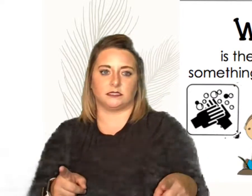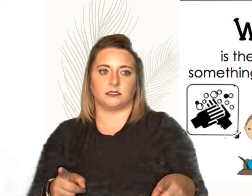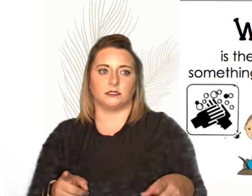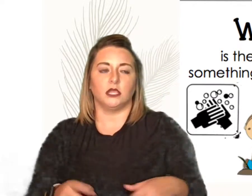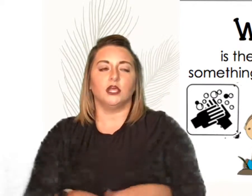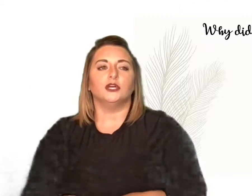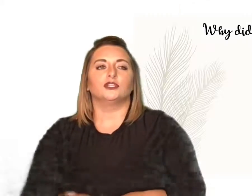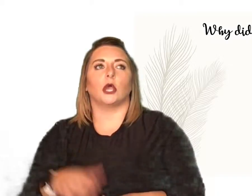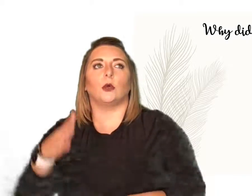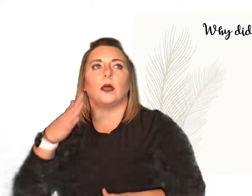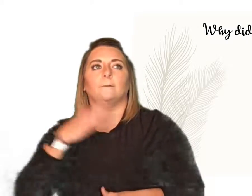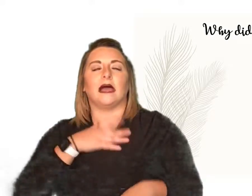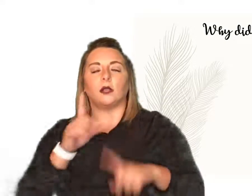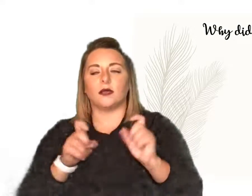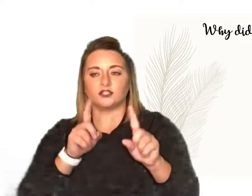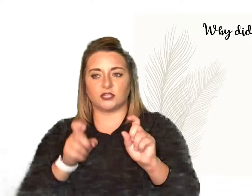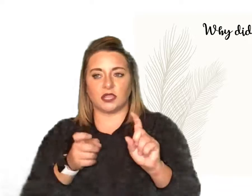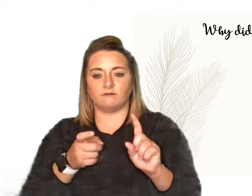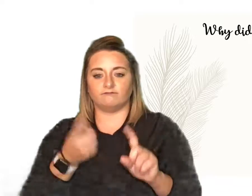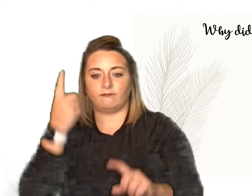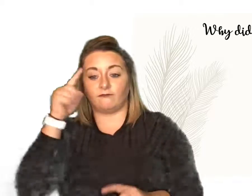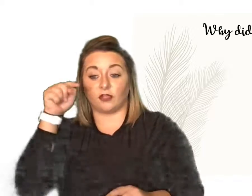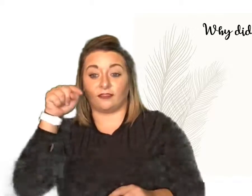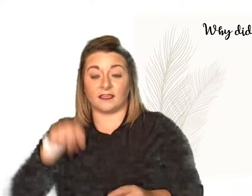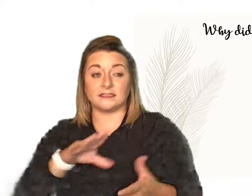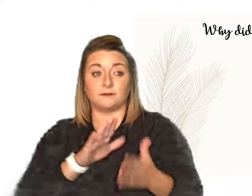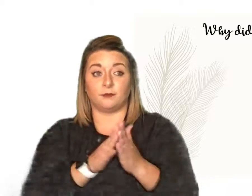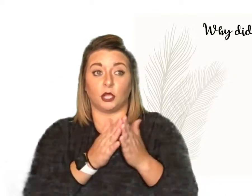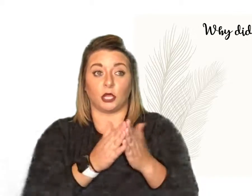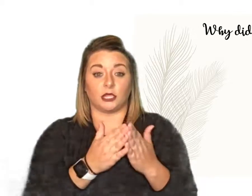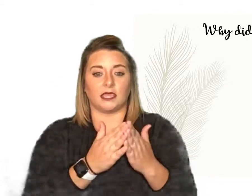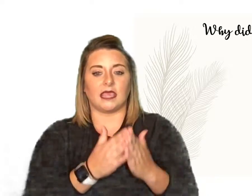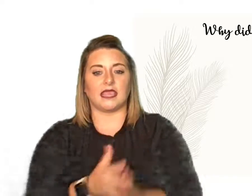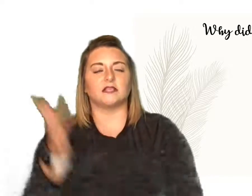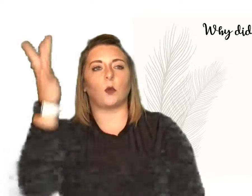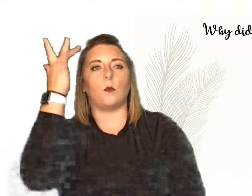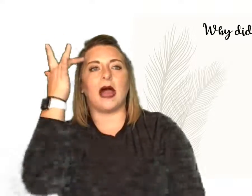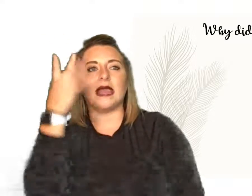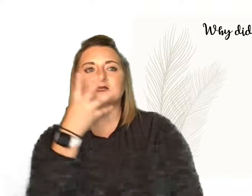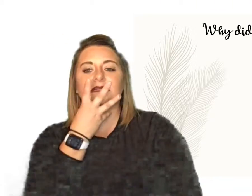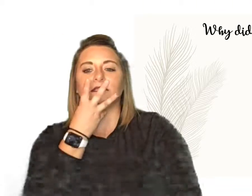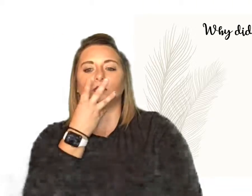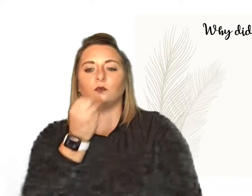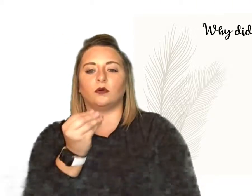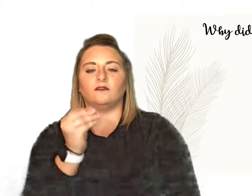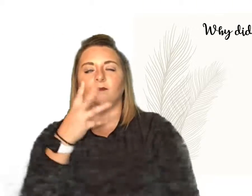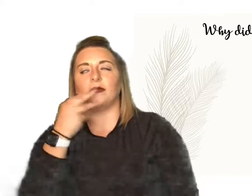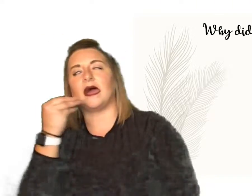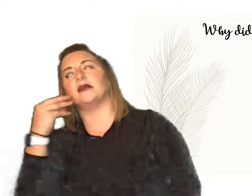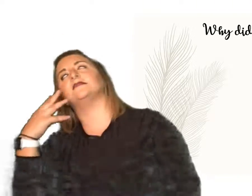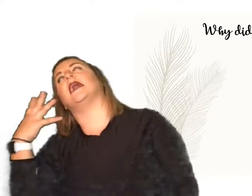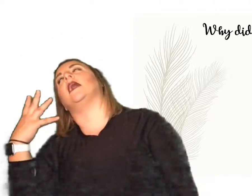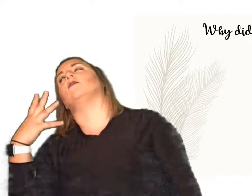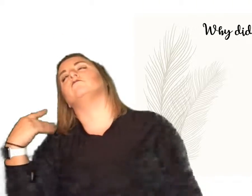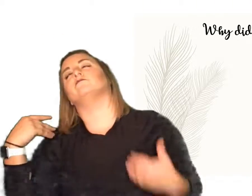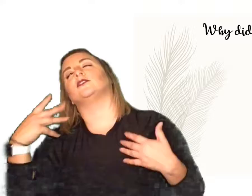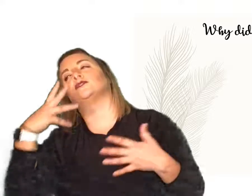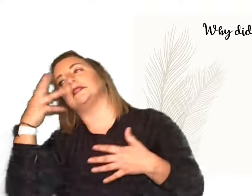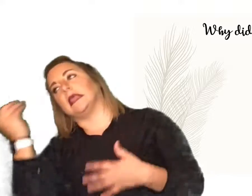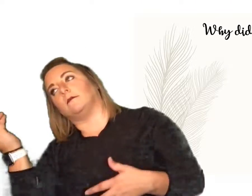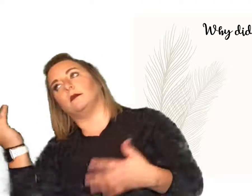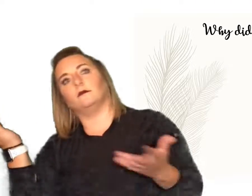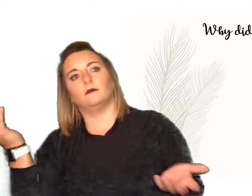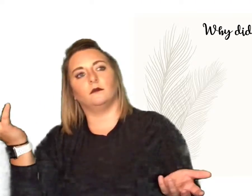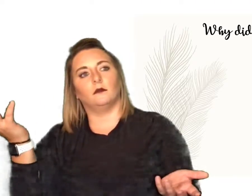happened. So my question for this book is, why did the wolf pass out